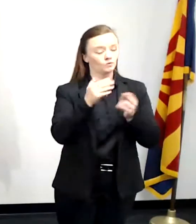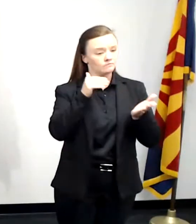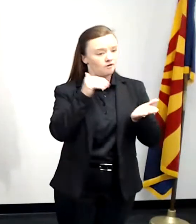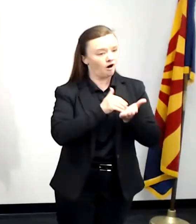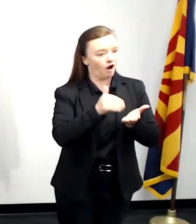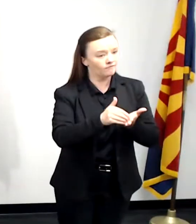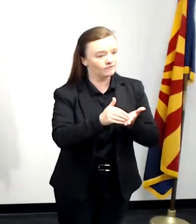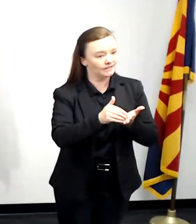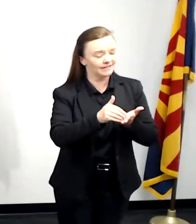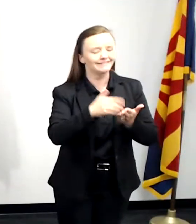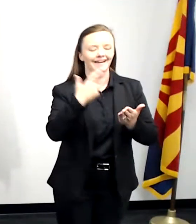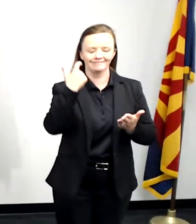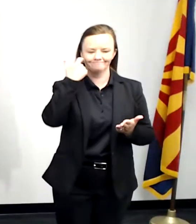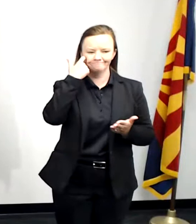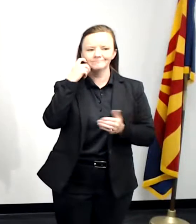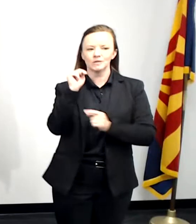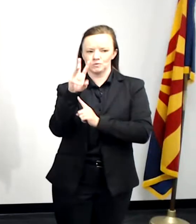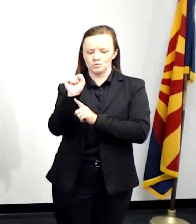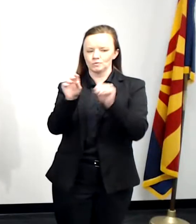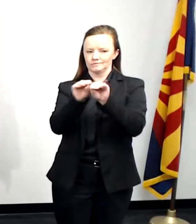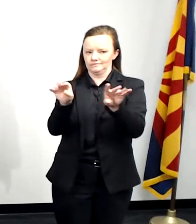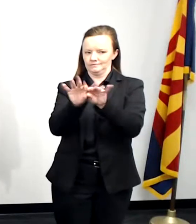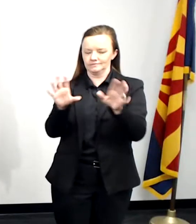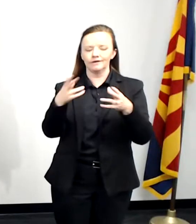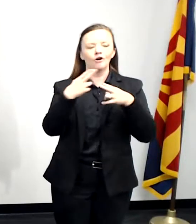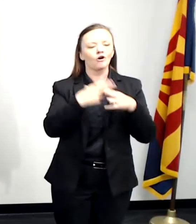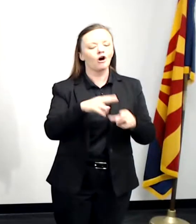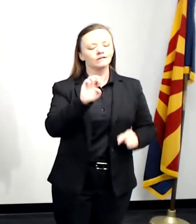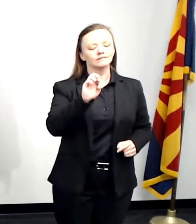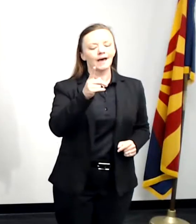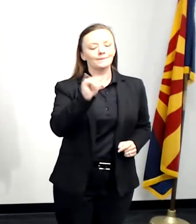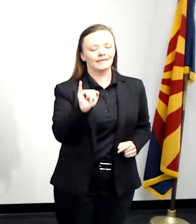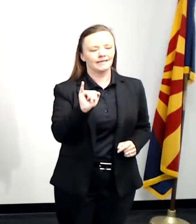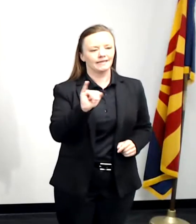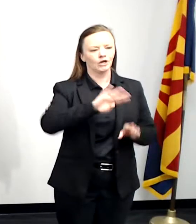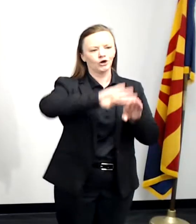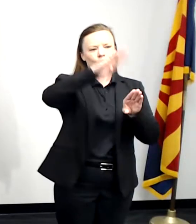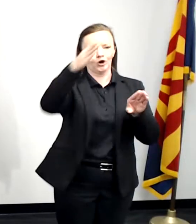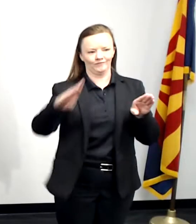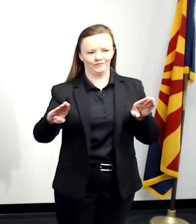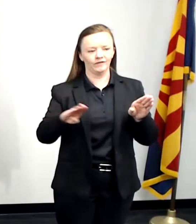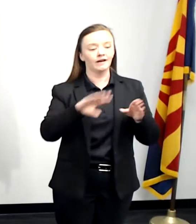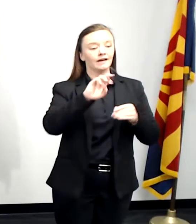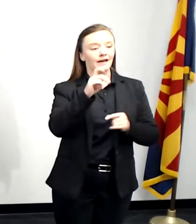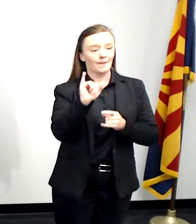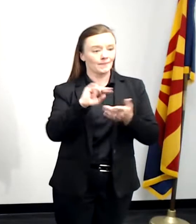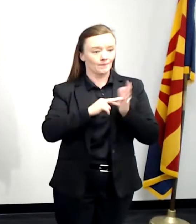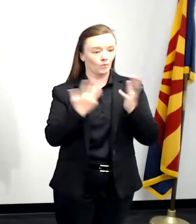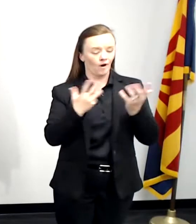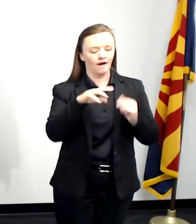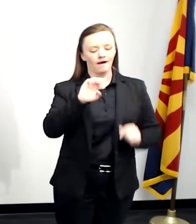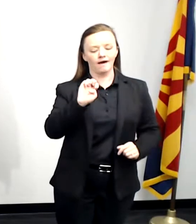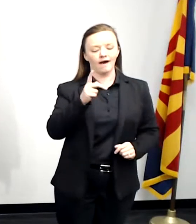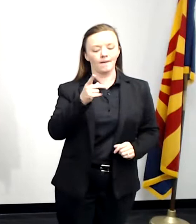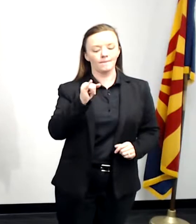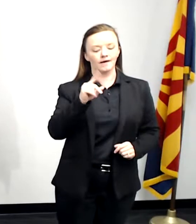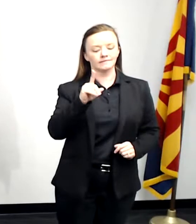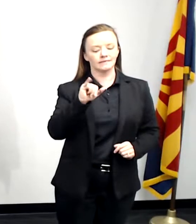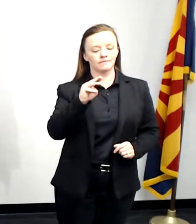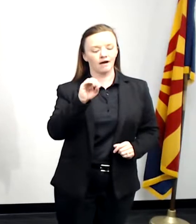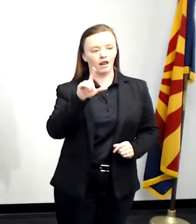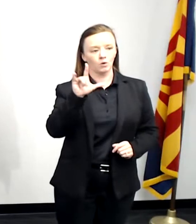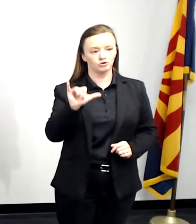been in the news a lot lately is the Epi Curve. Epi is short for epidemiology, which is the study of the control